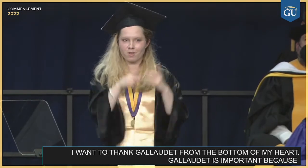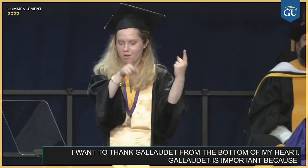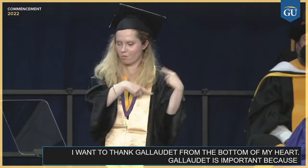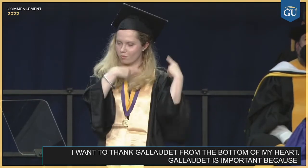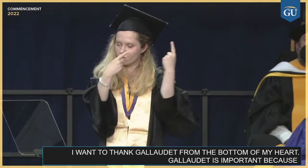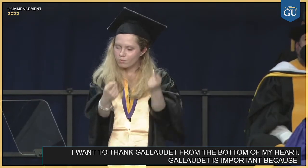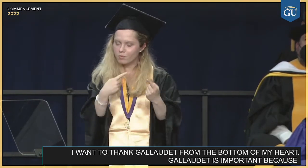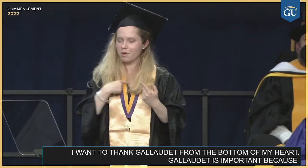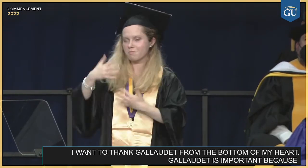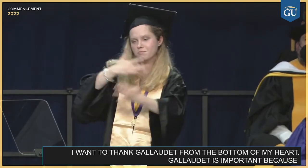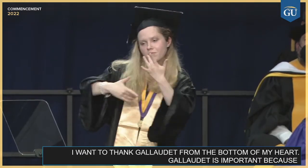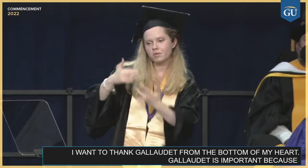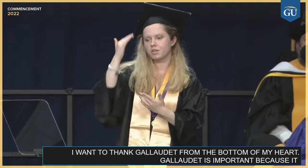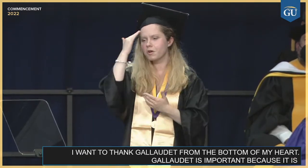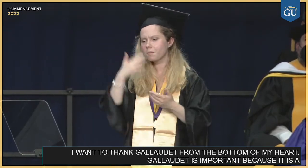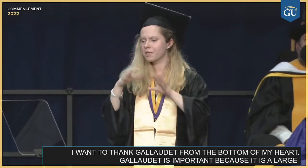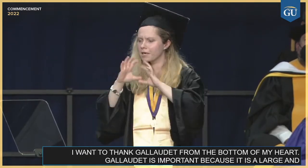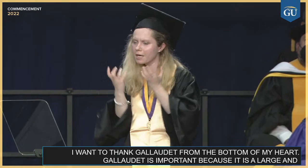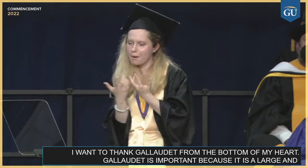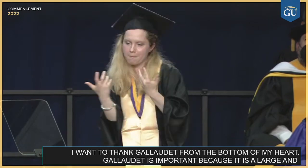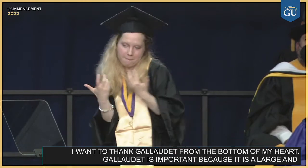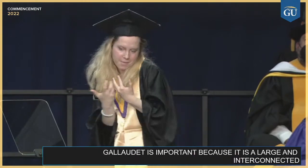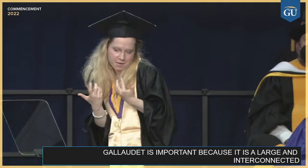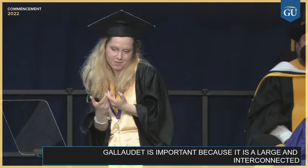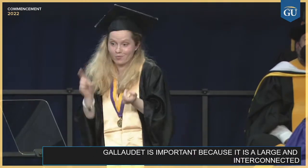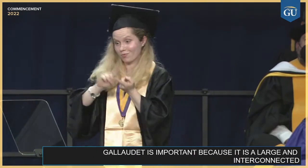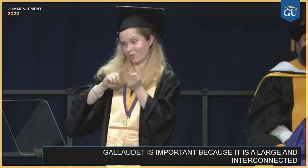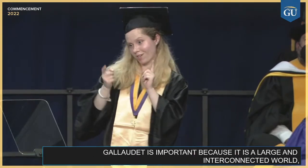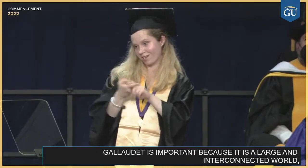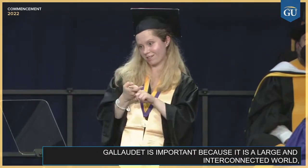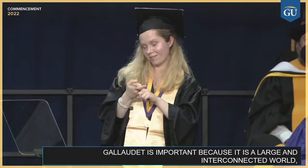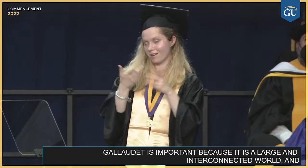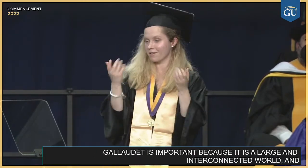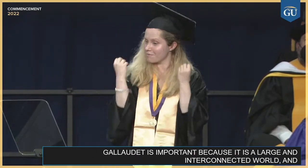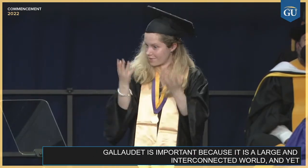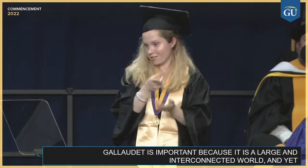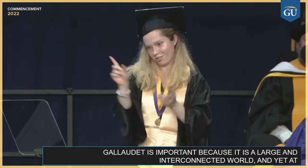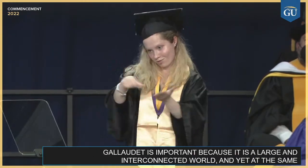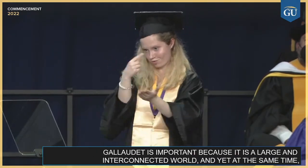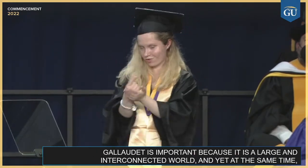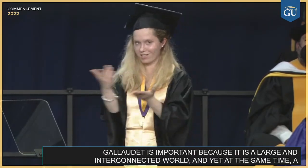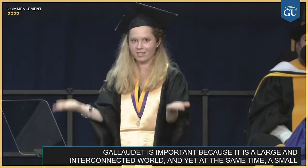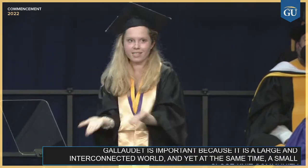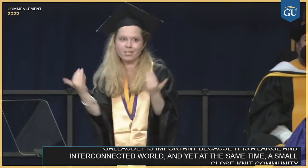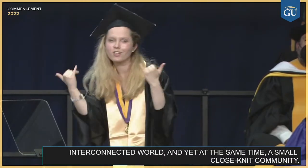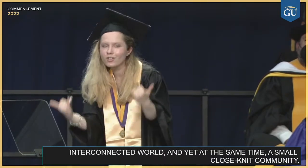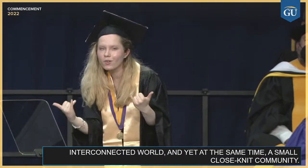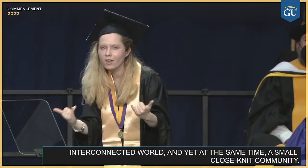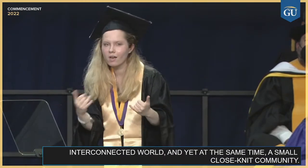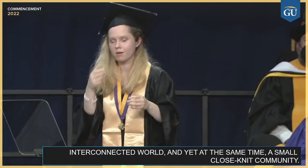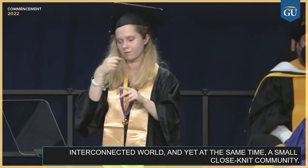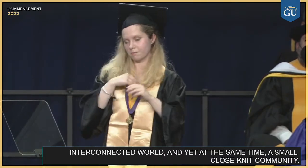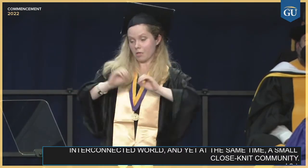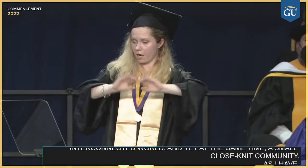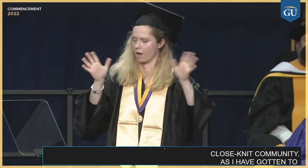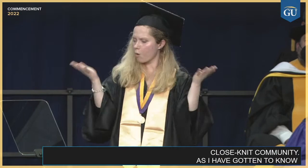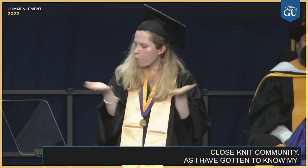a small, close-knit community. As I've gotten to know my classmates, which many of you are graduating here today,